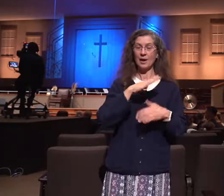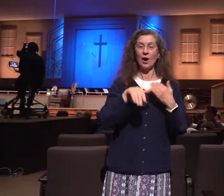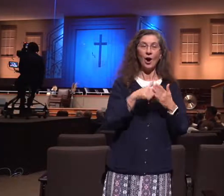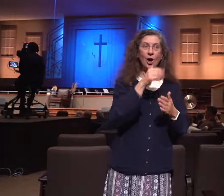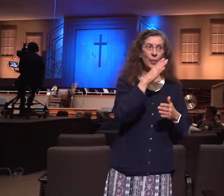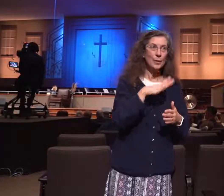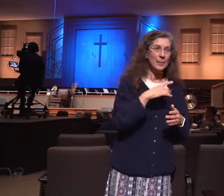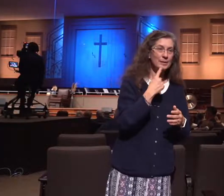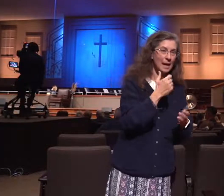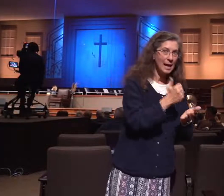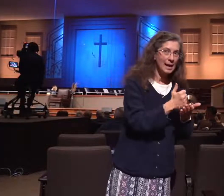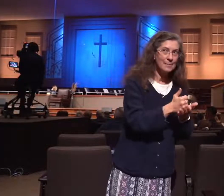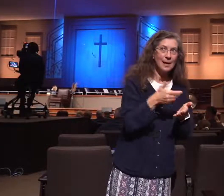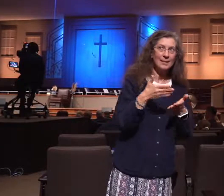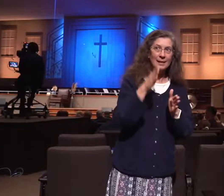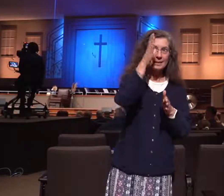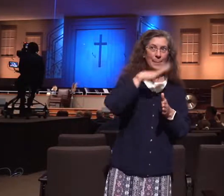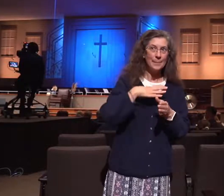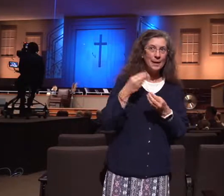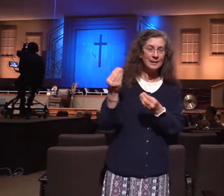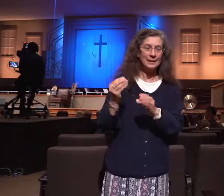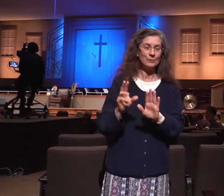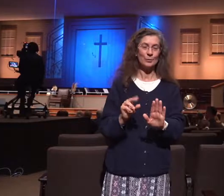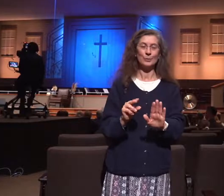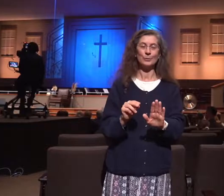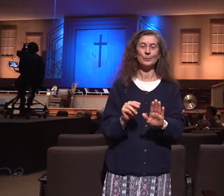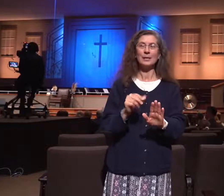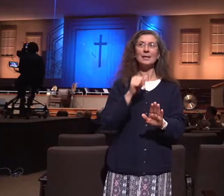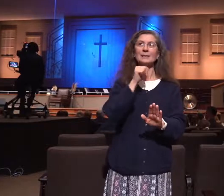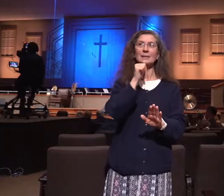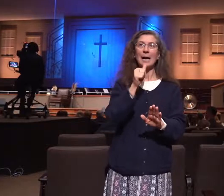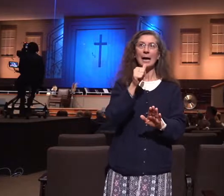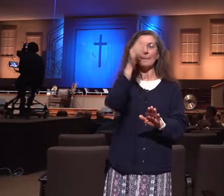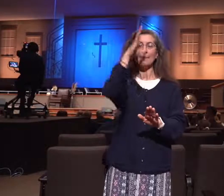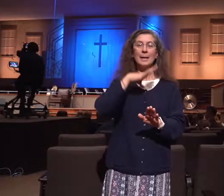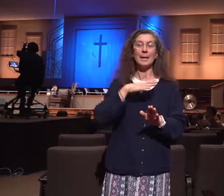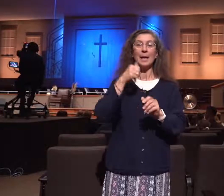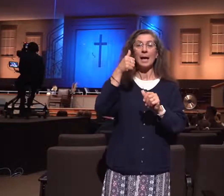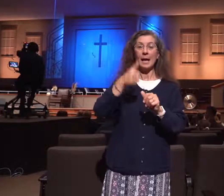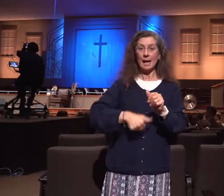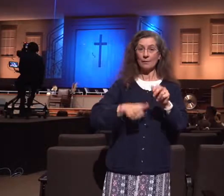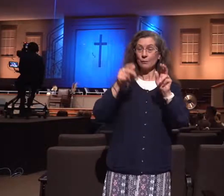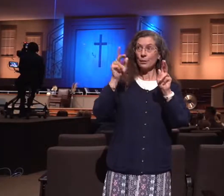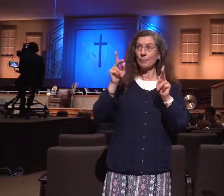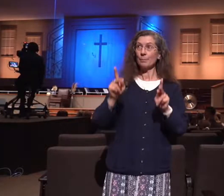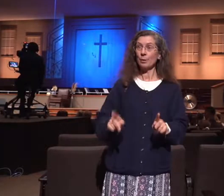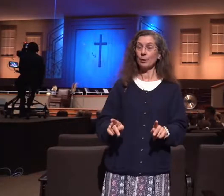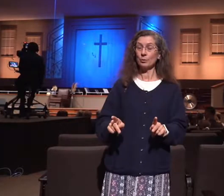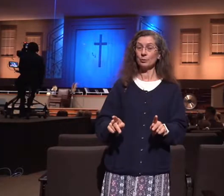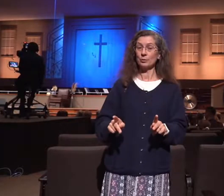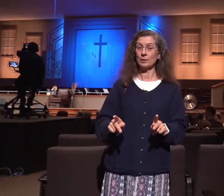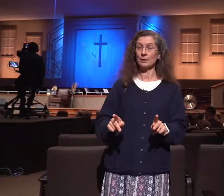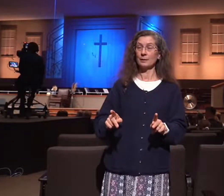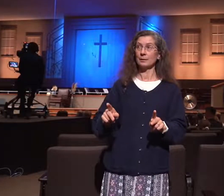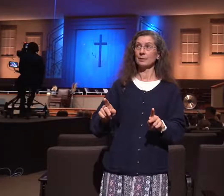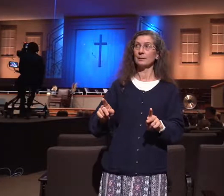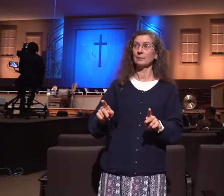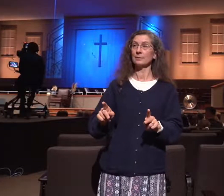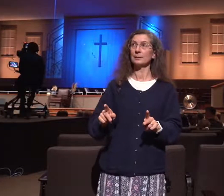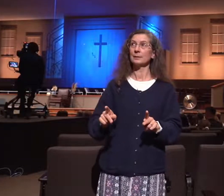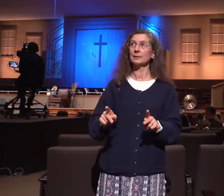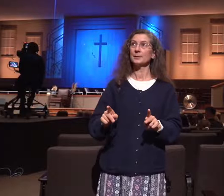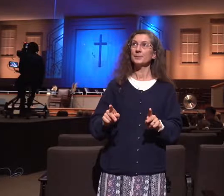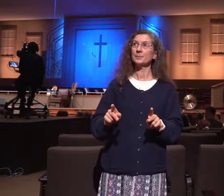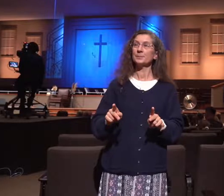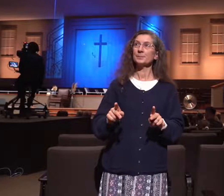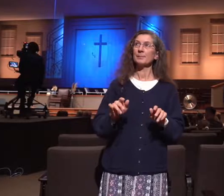let the men give. But he's not talking about gender. Every mankind, every man,